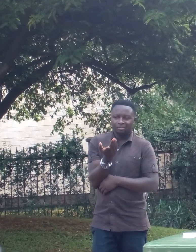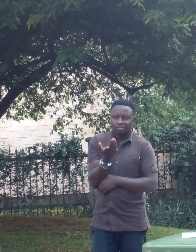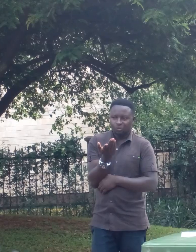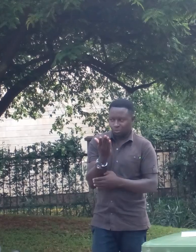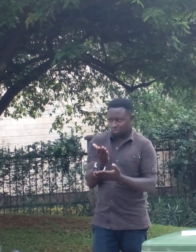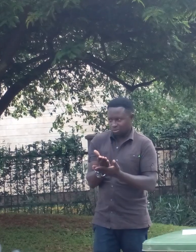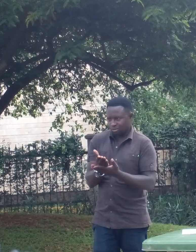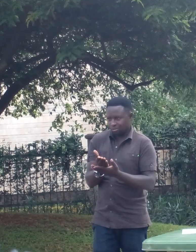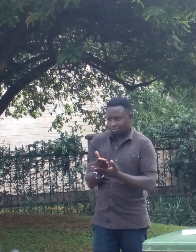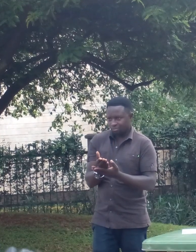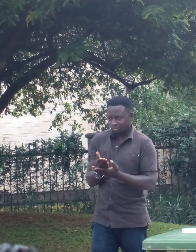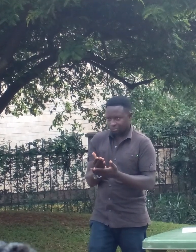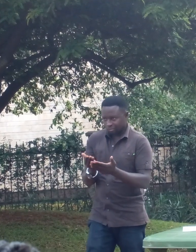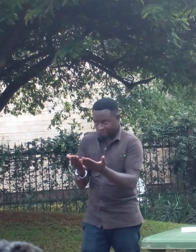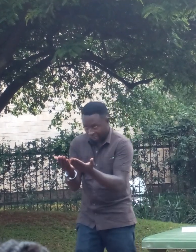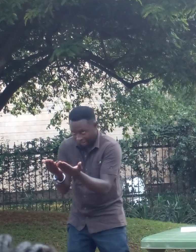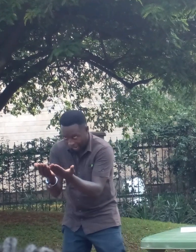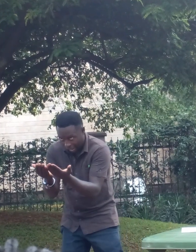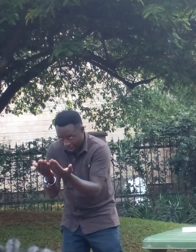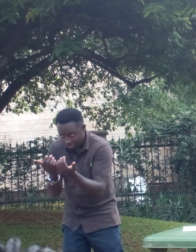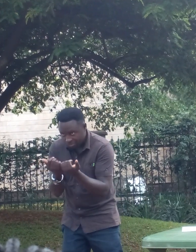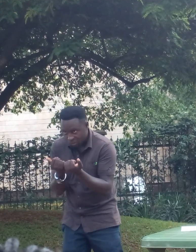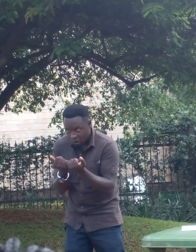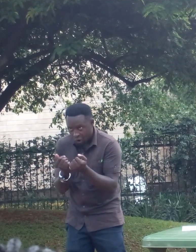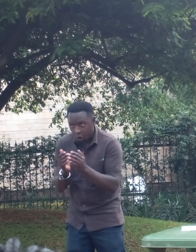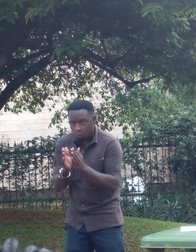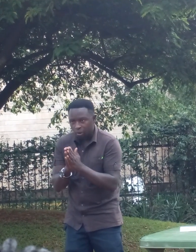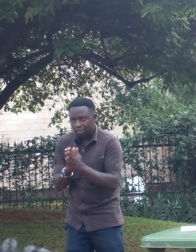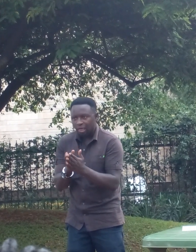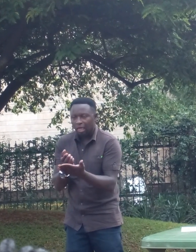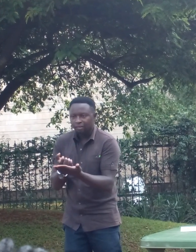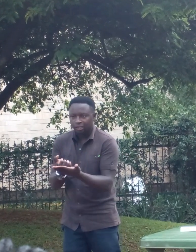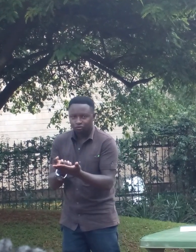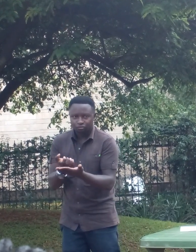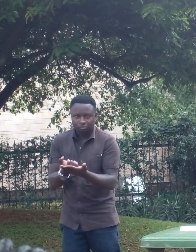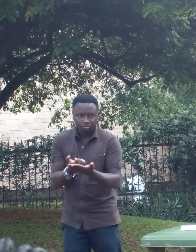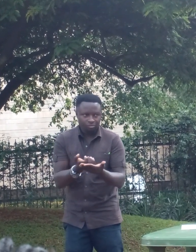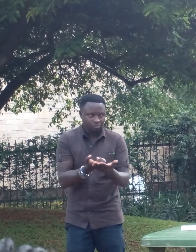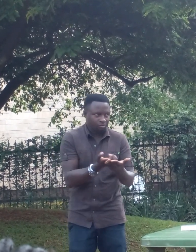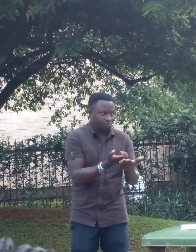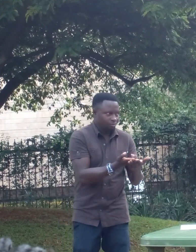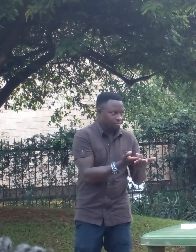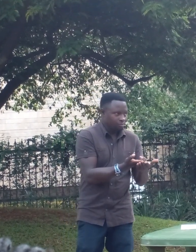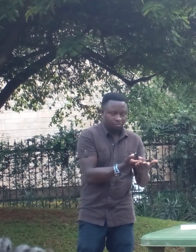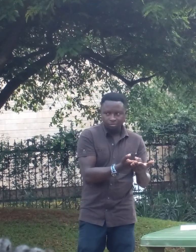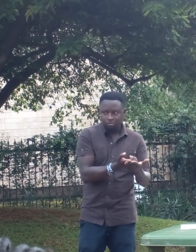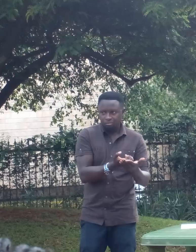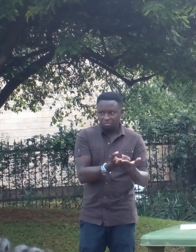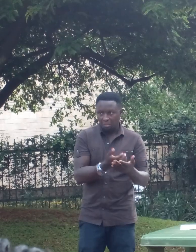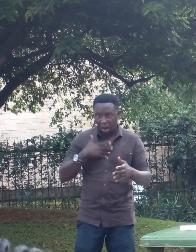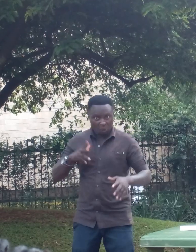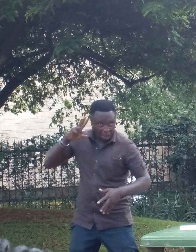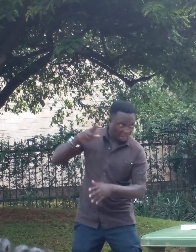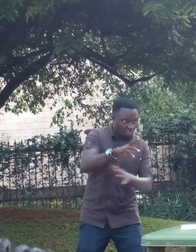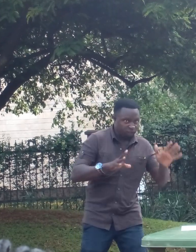that. That is true. Just come with evidence. Come with evidence.